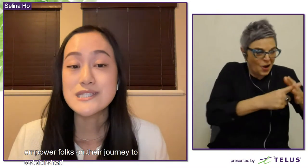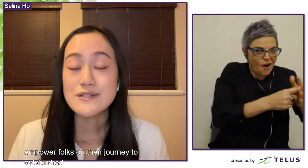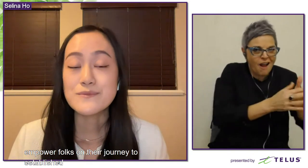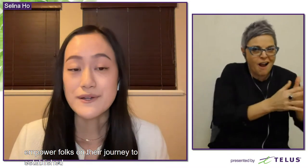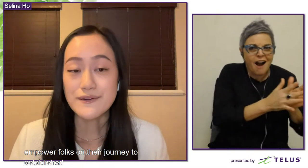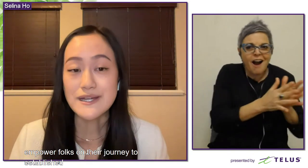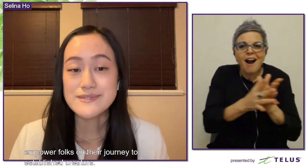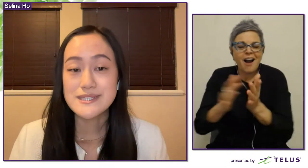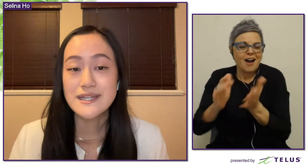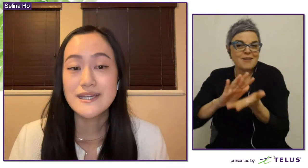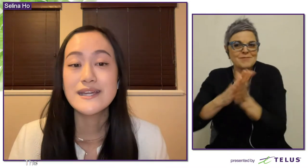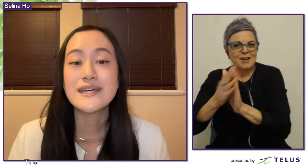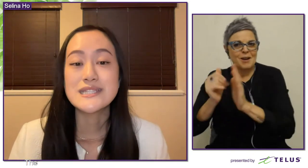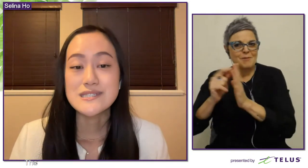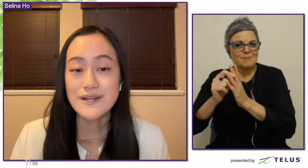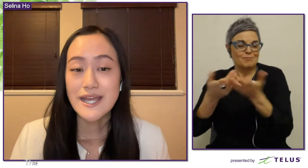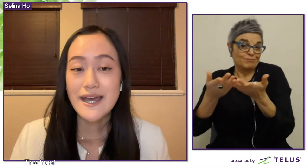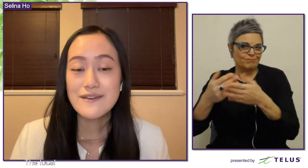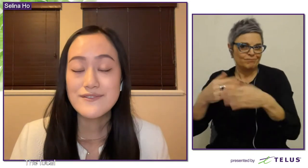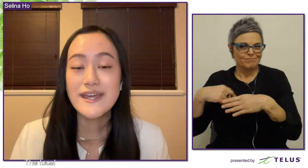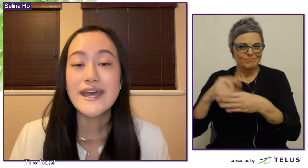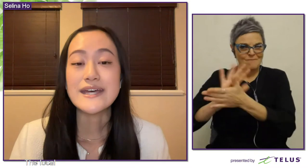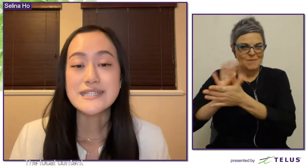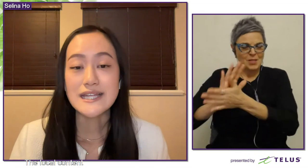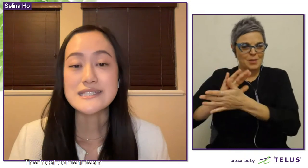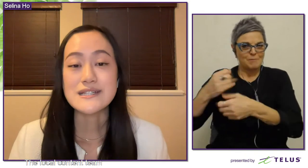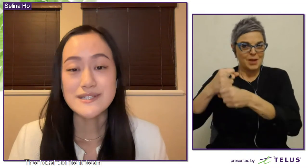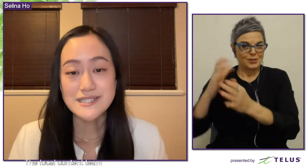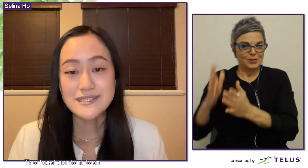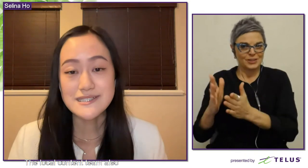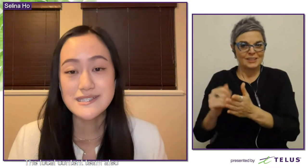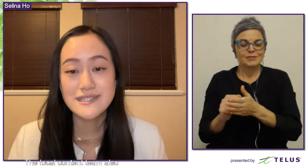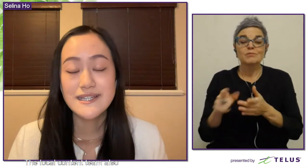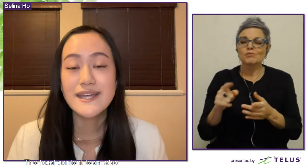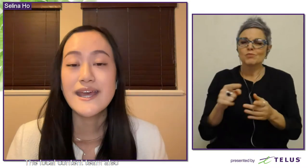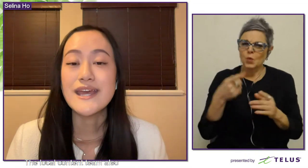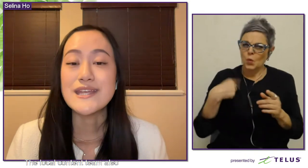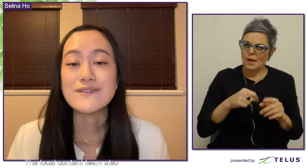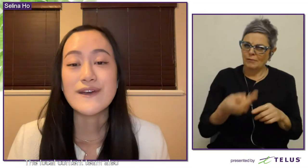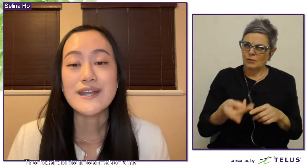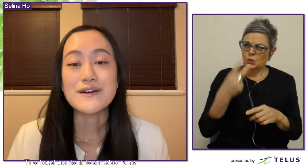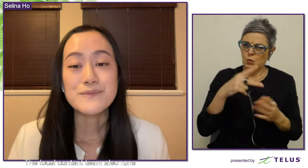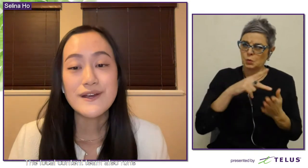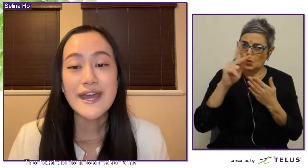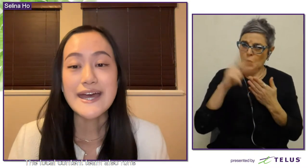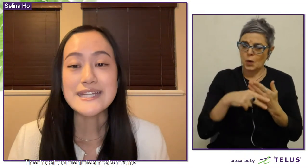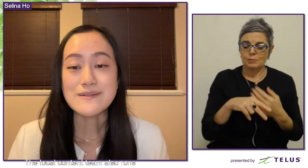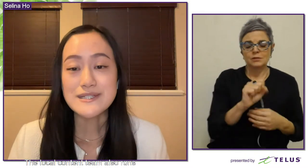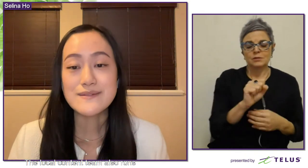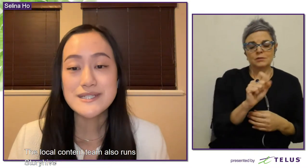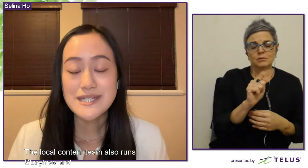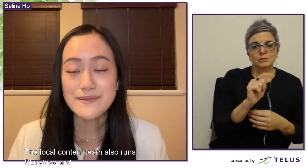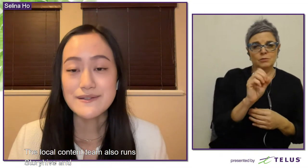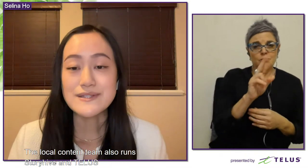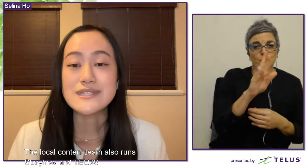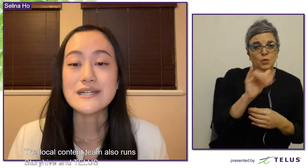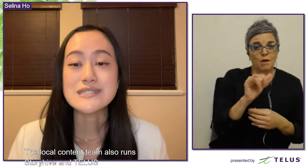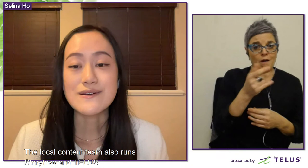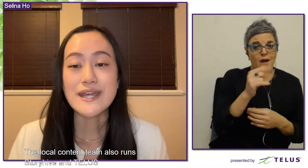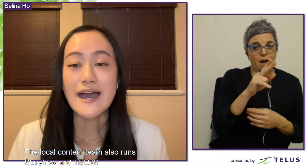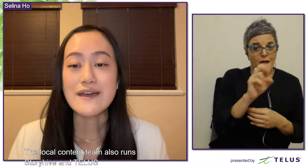runs two programs, StoryHive and TELUS Originals. You can find out more at